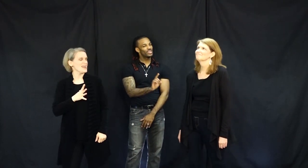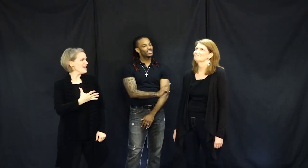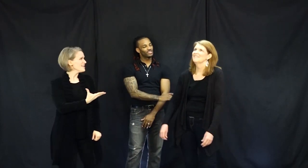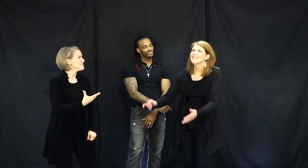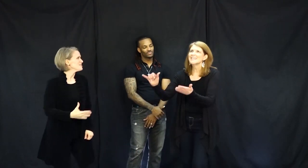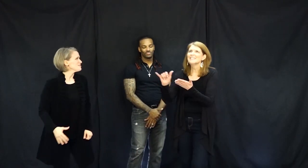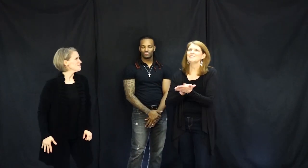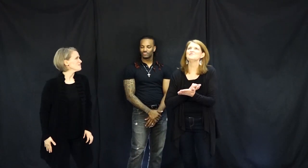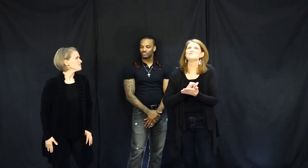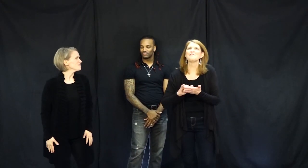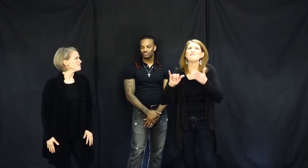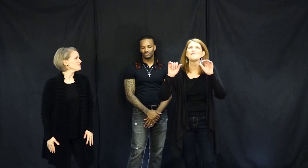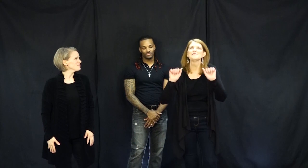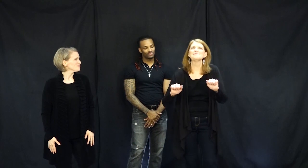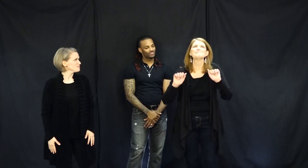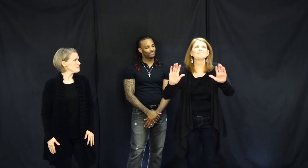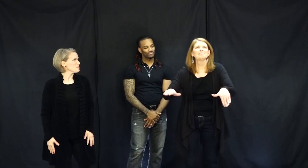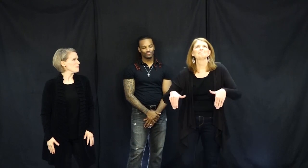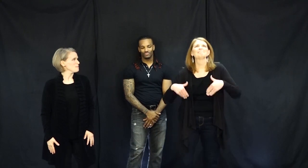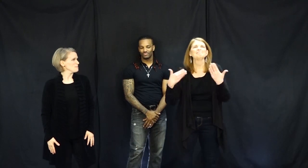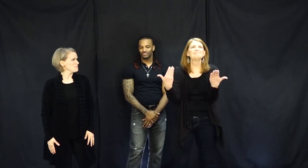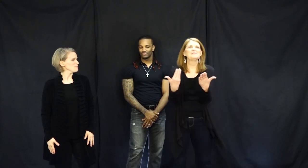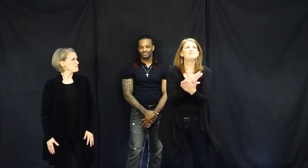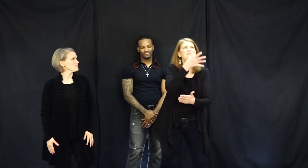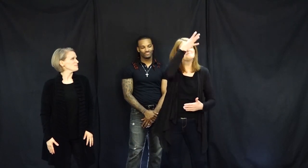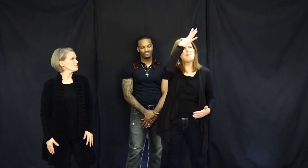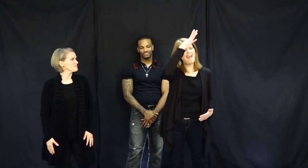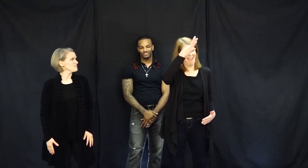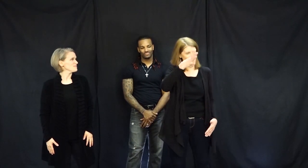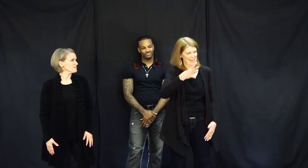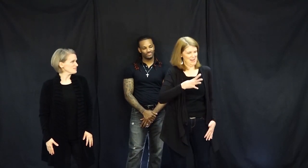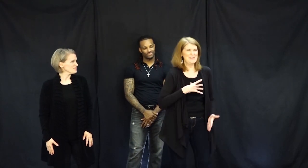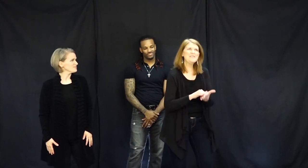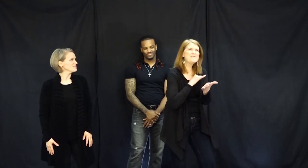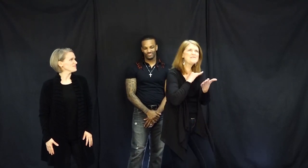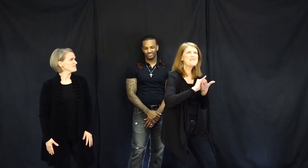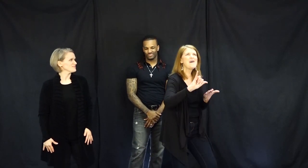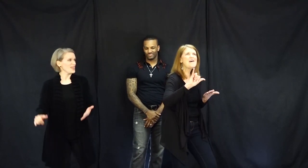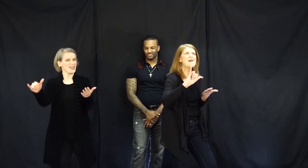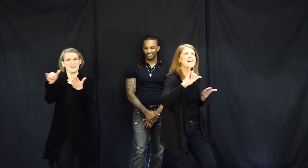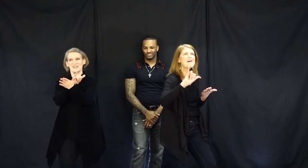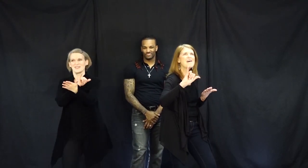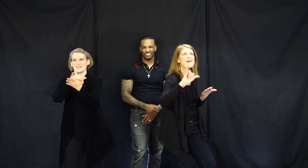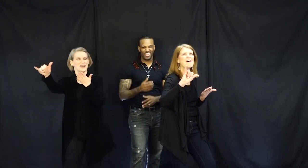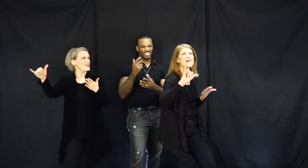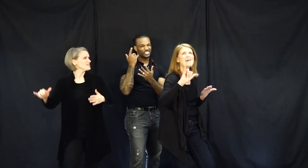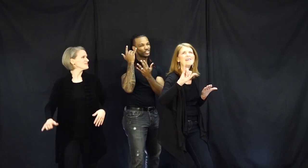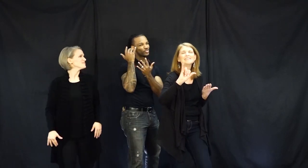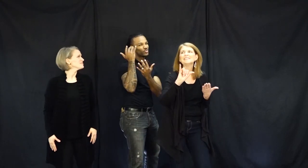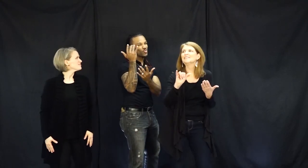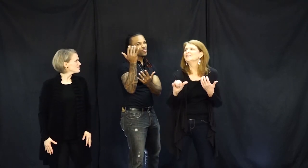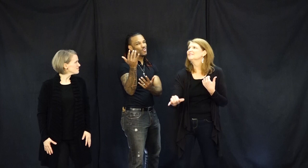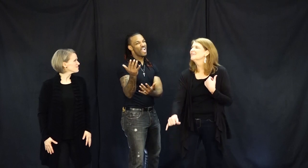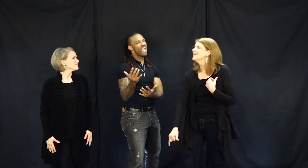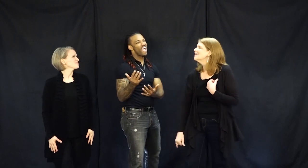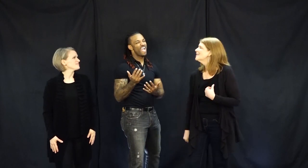man. In New York, you can be a new man. New York, just you